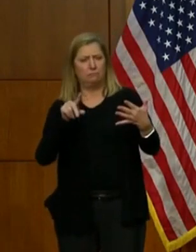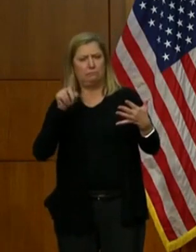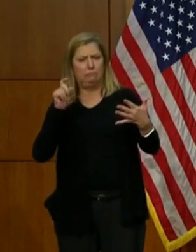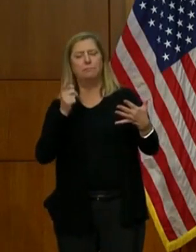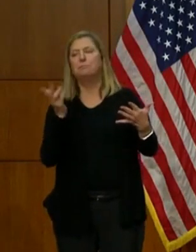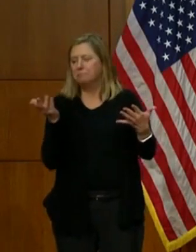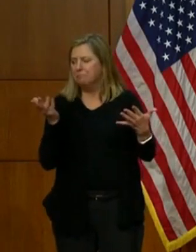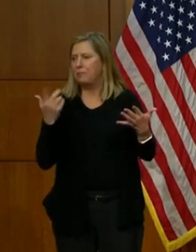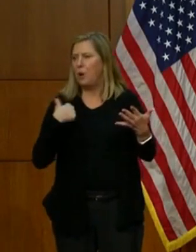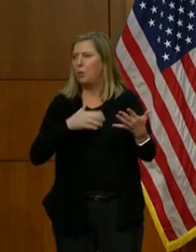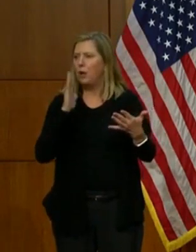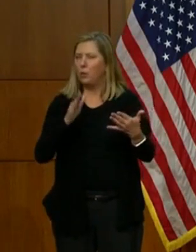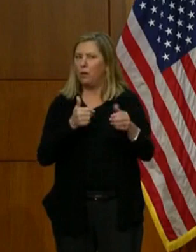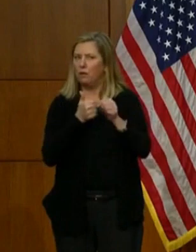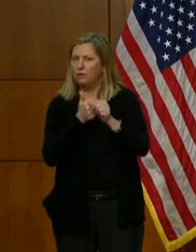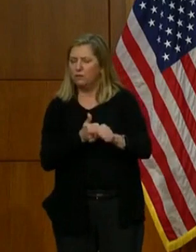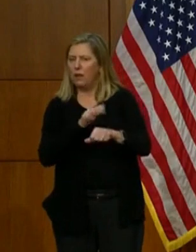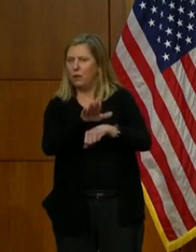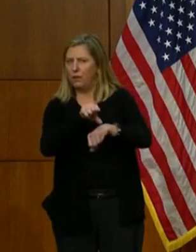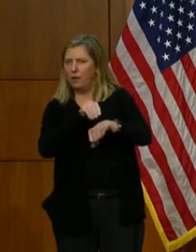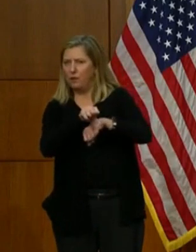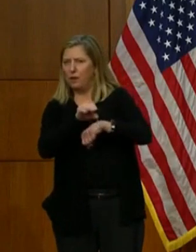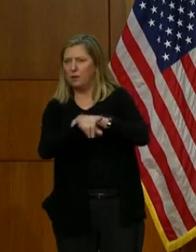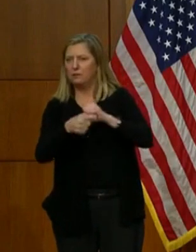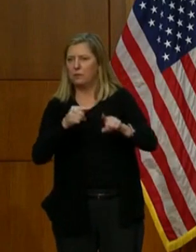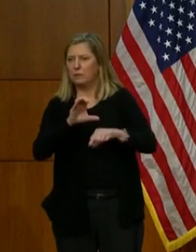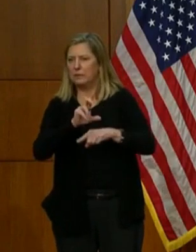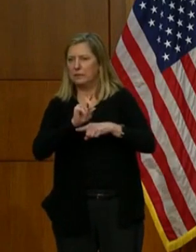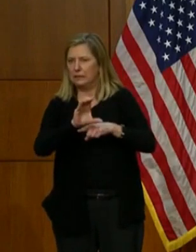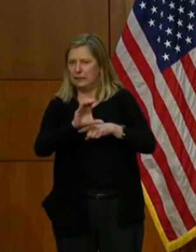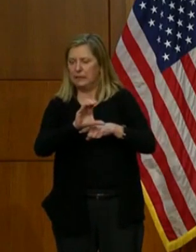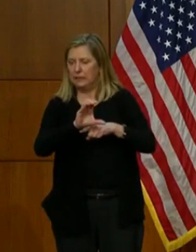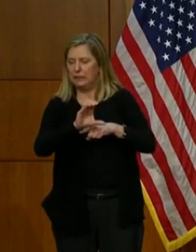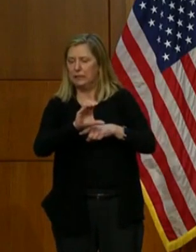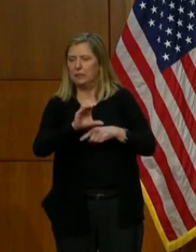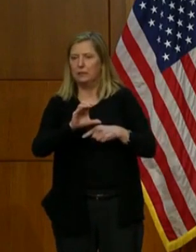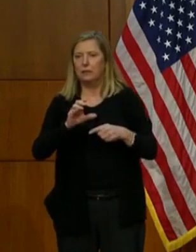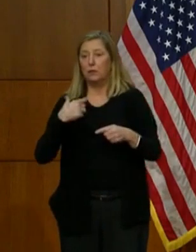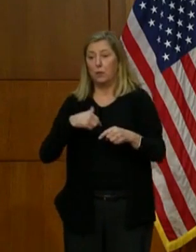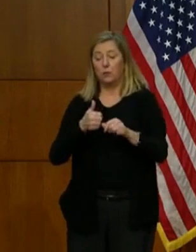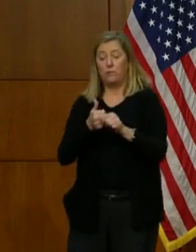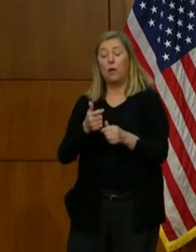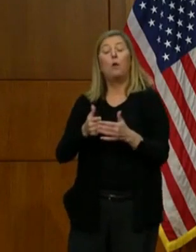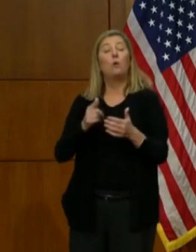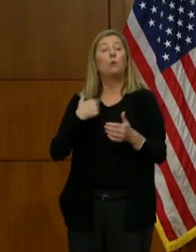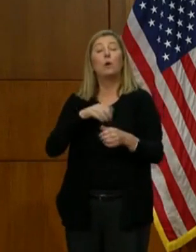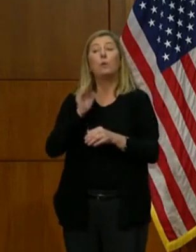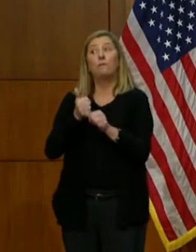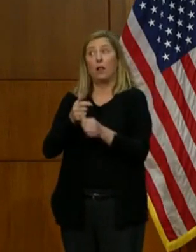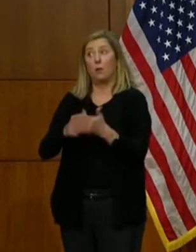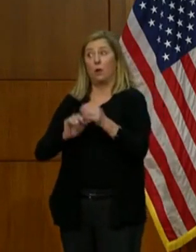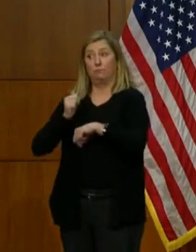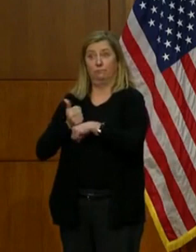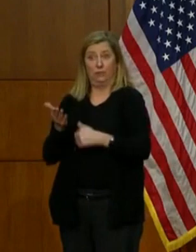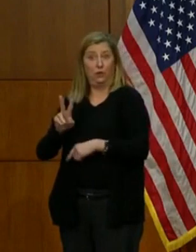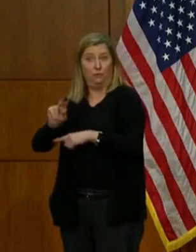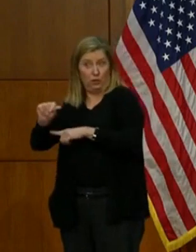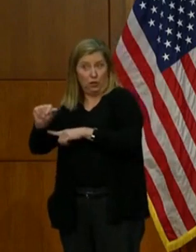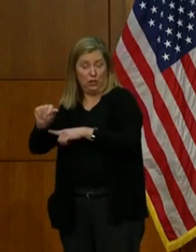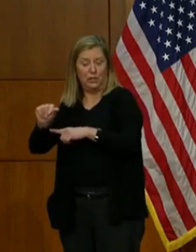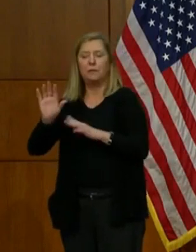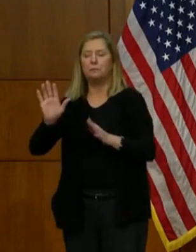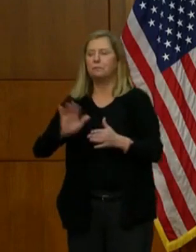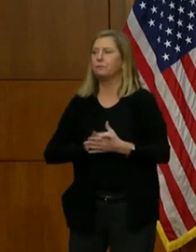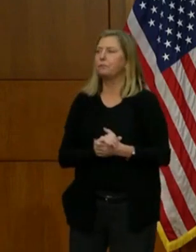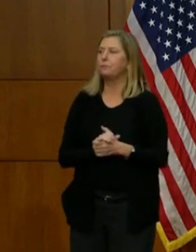me, we're going to continue to follow the guidelines that we're using in Virginia. I think one of the things, Greg, that we